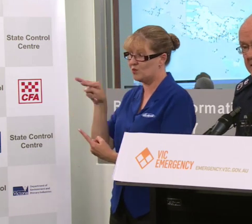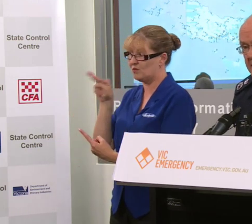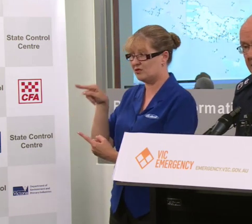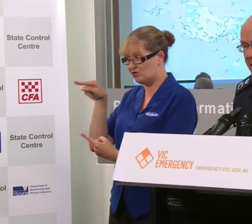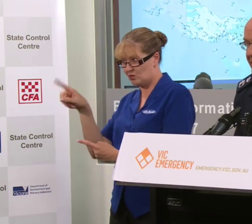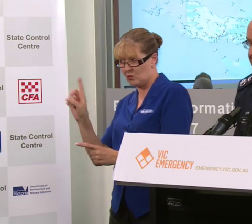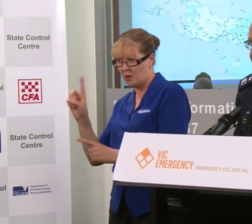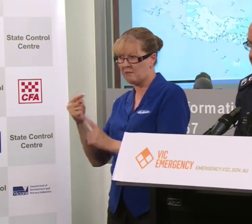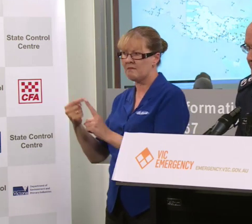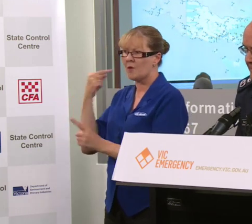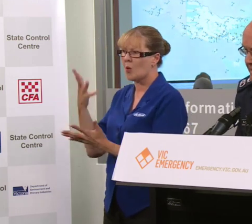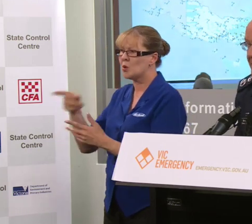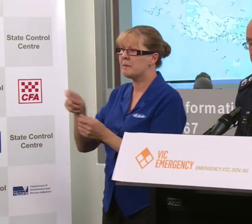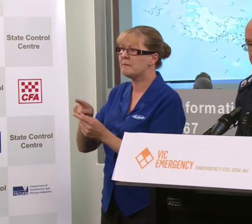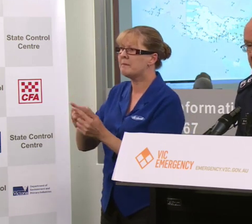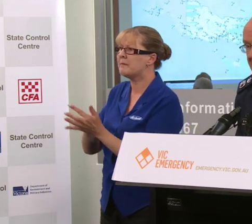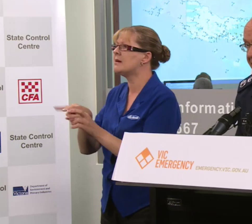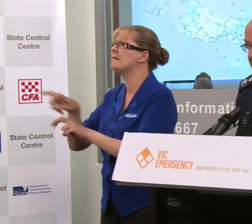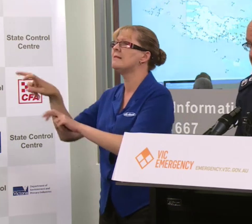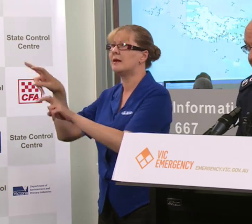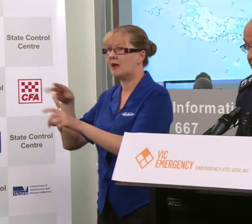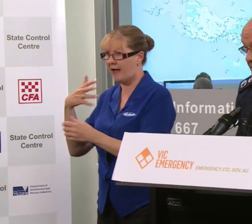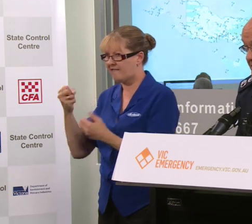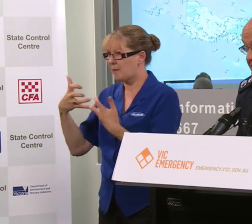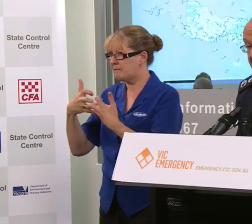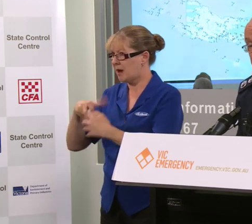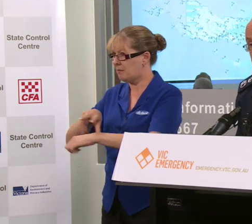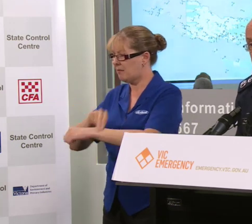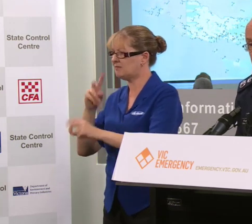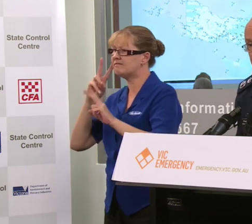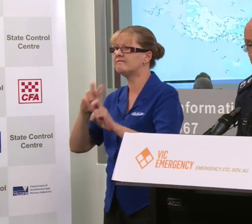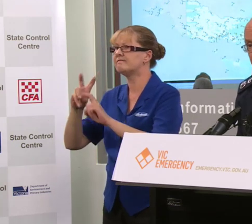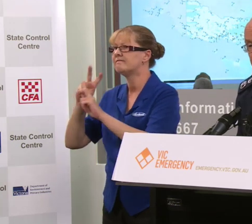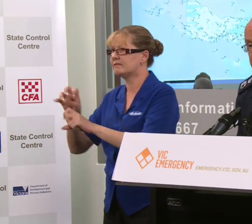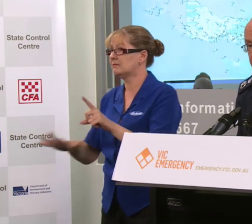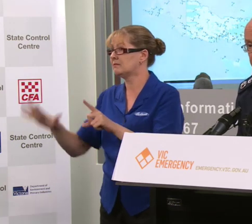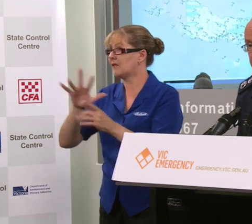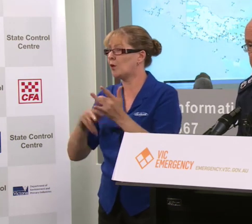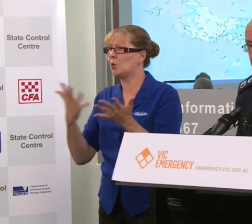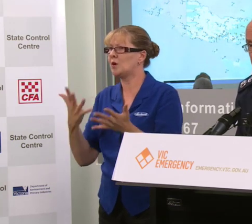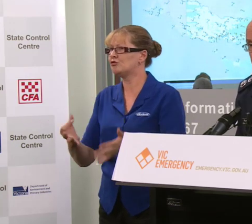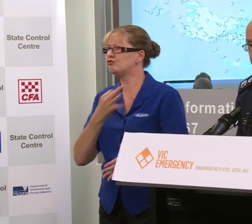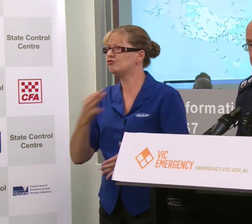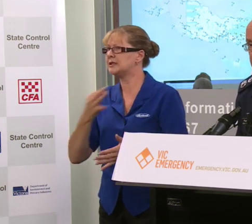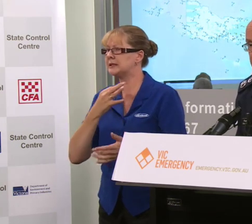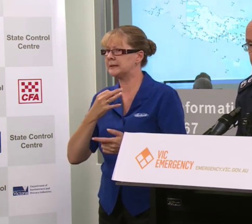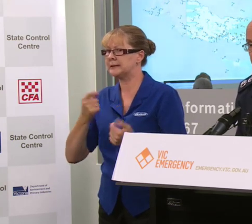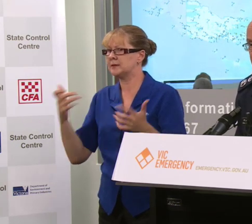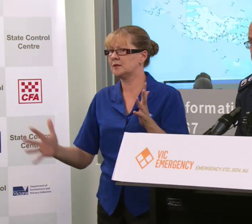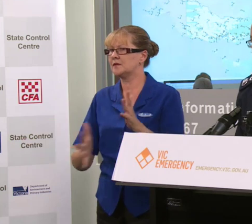movements. We have many investigative units out across the state in the high risk areas. But